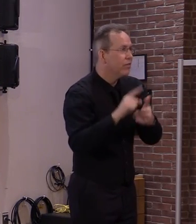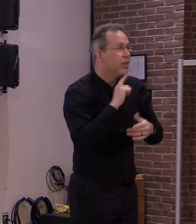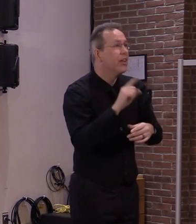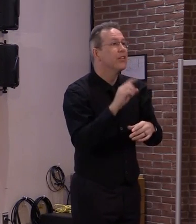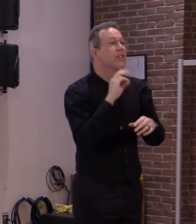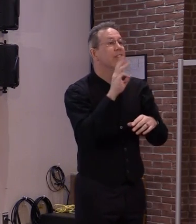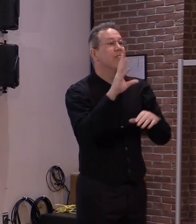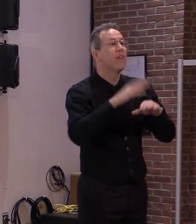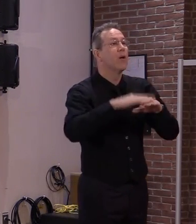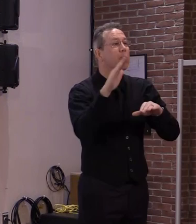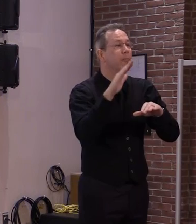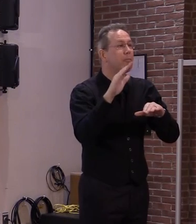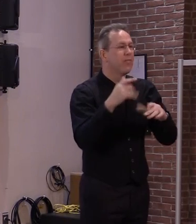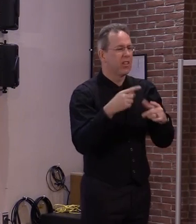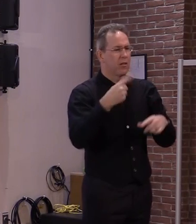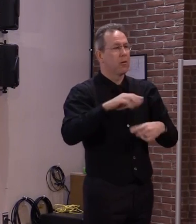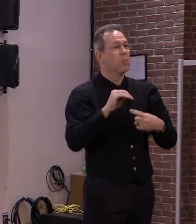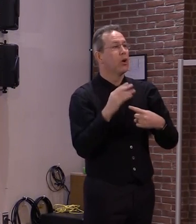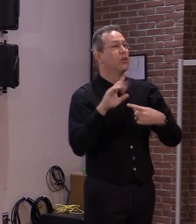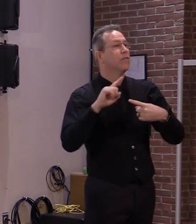Vermonters